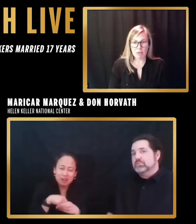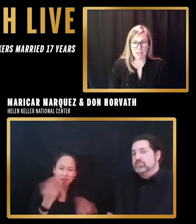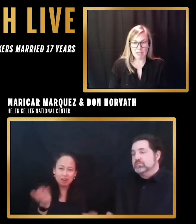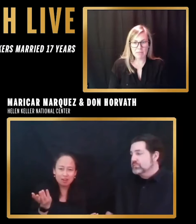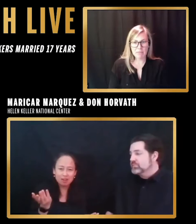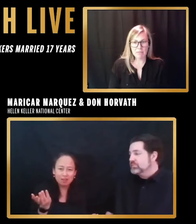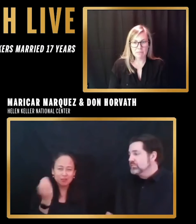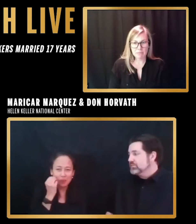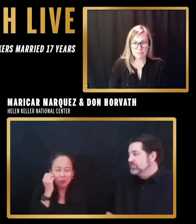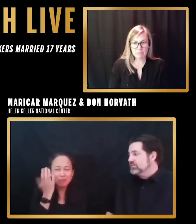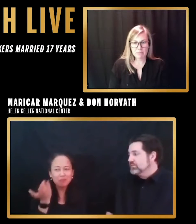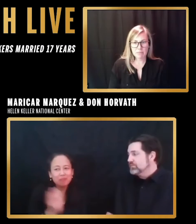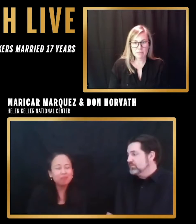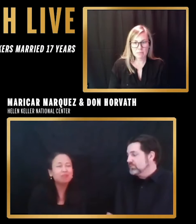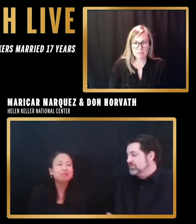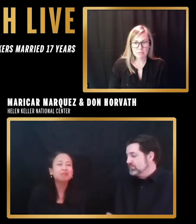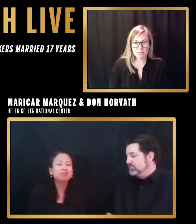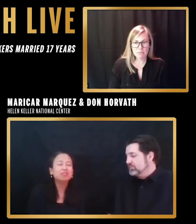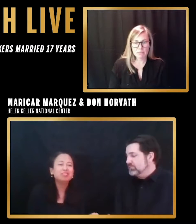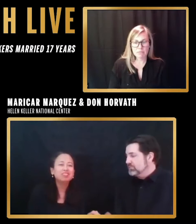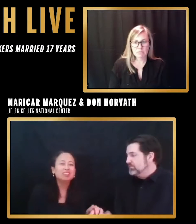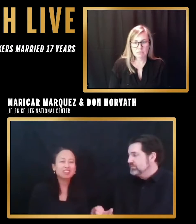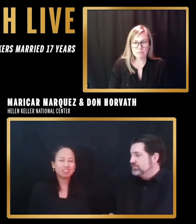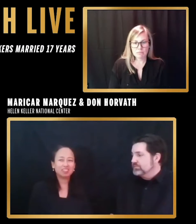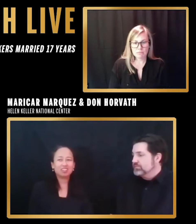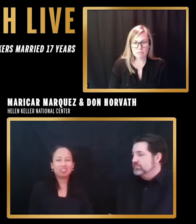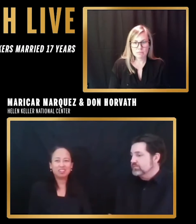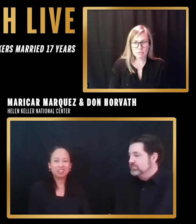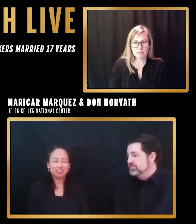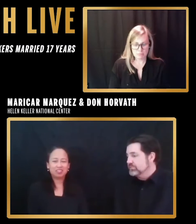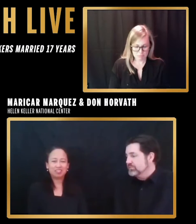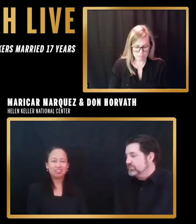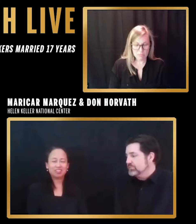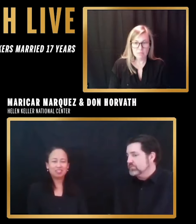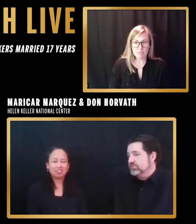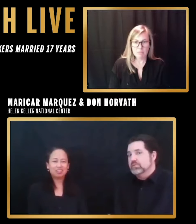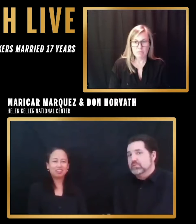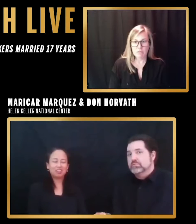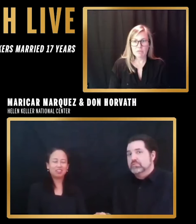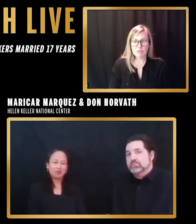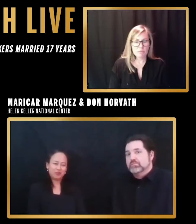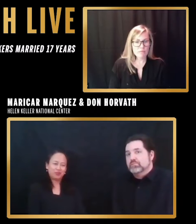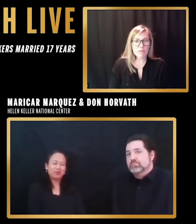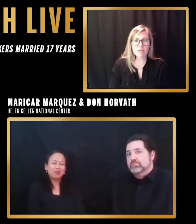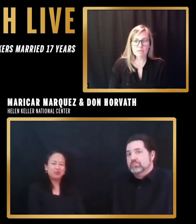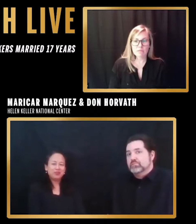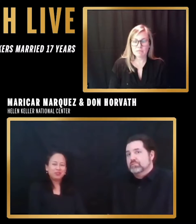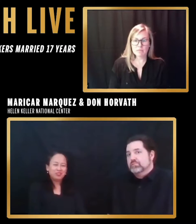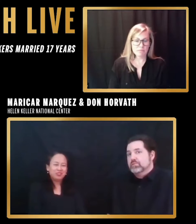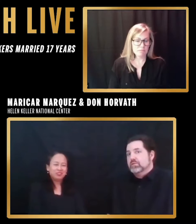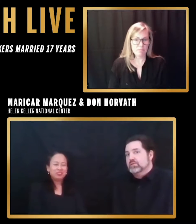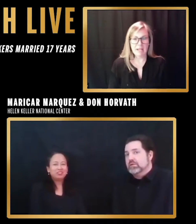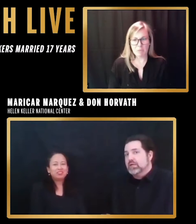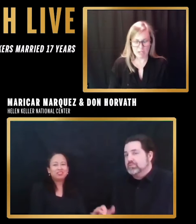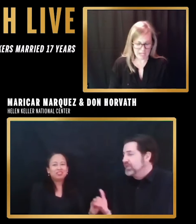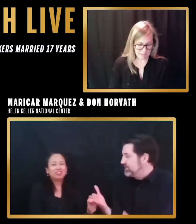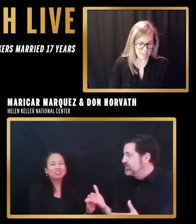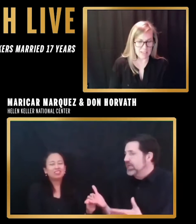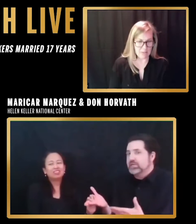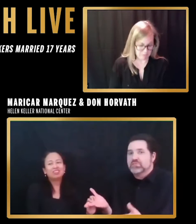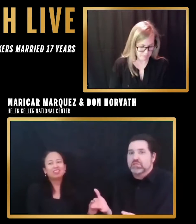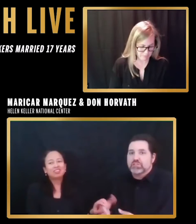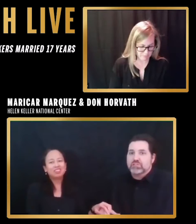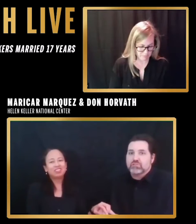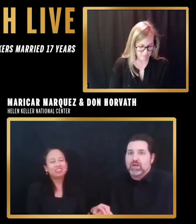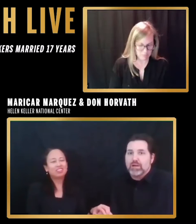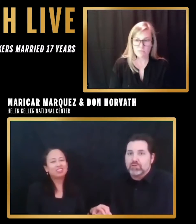We've got to figure out different ways to be able to keep ourselves engaged while we're staying home. Like playing